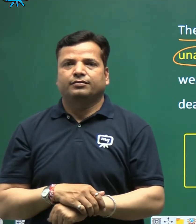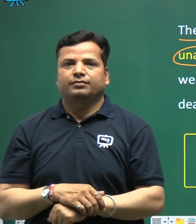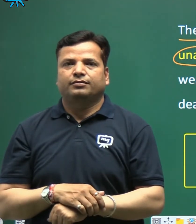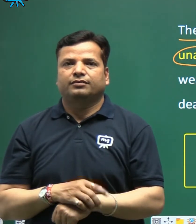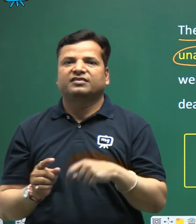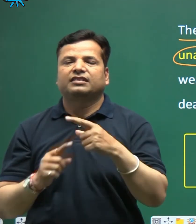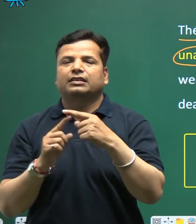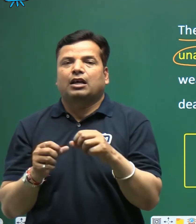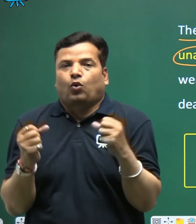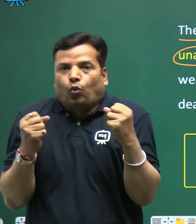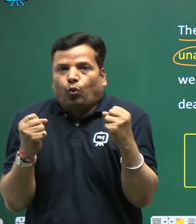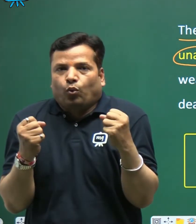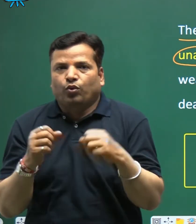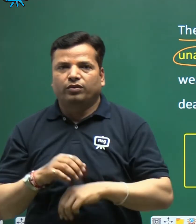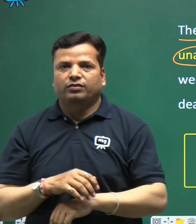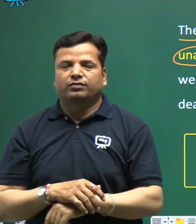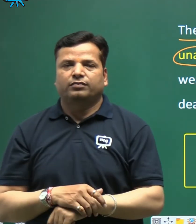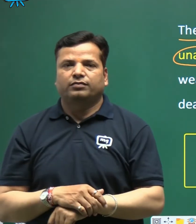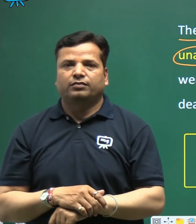the cold